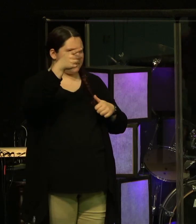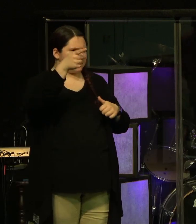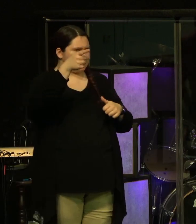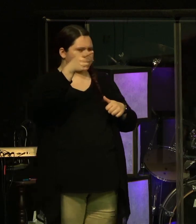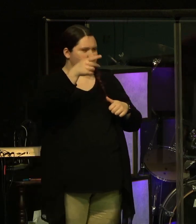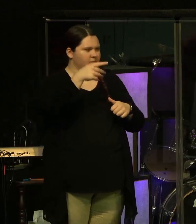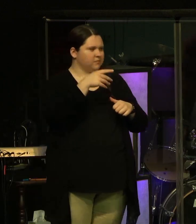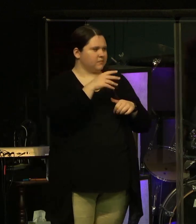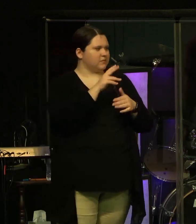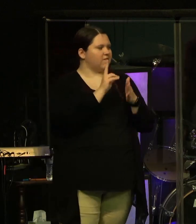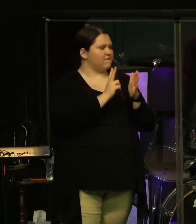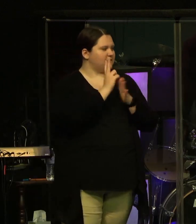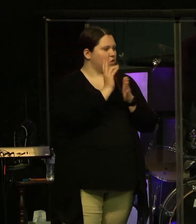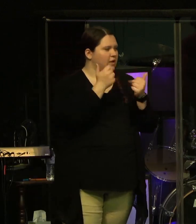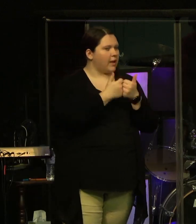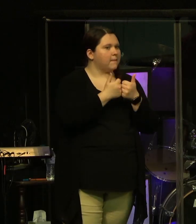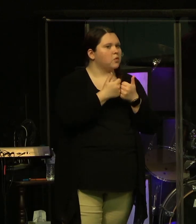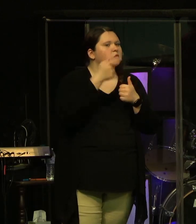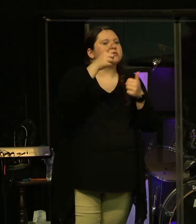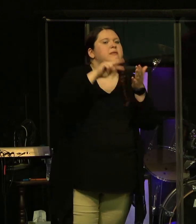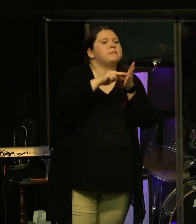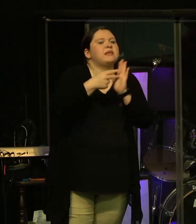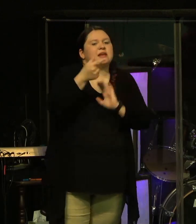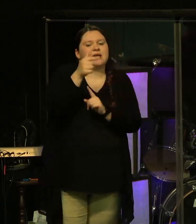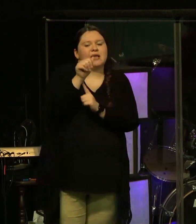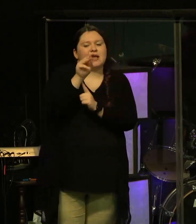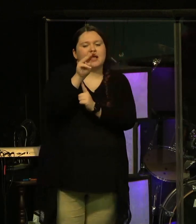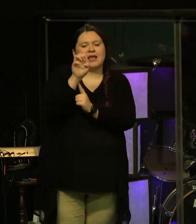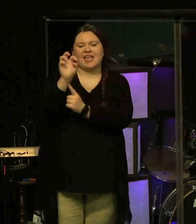Oh, I got one. What does it mean to be a gamer?